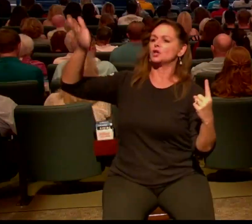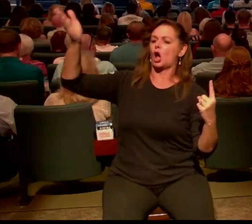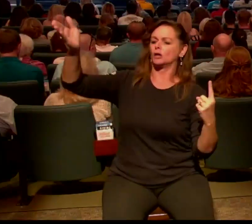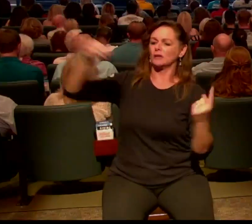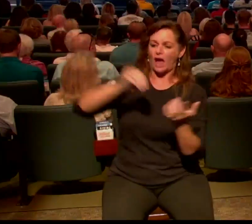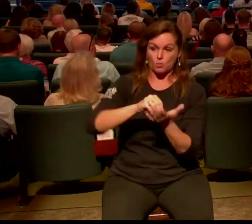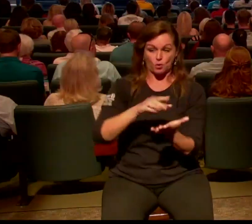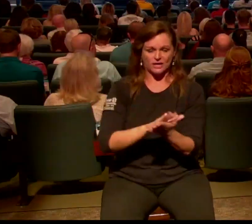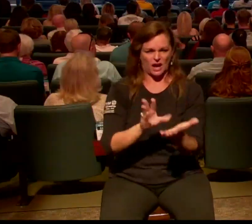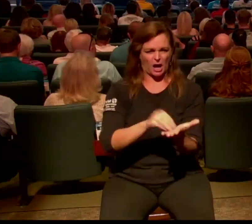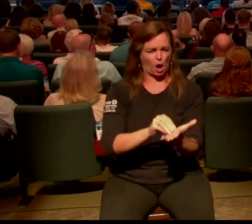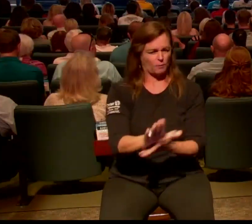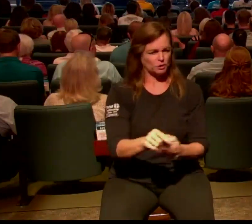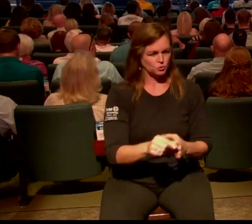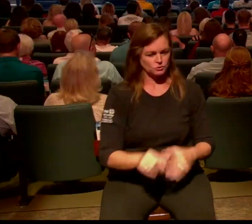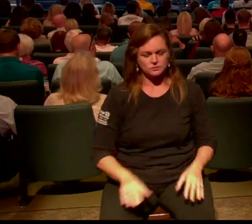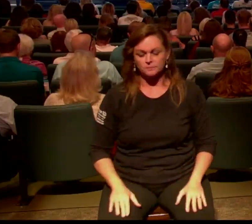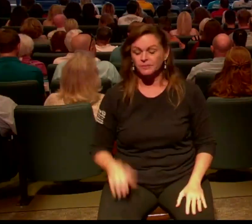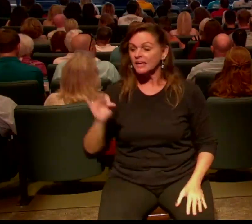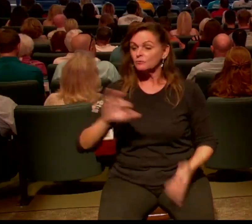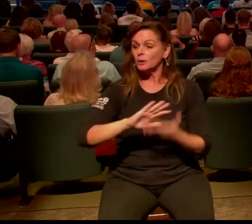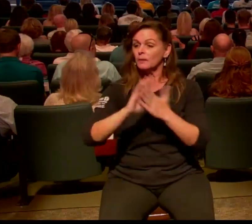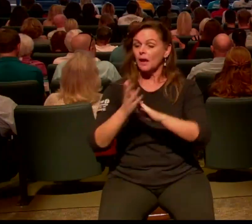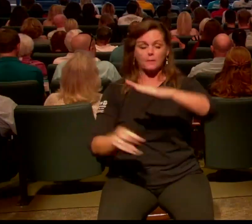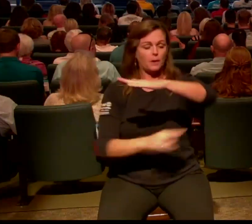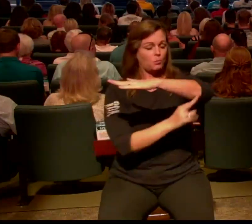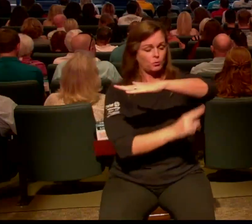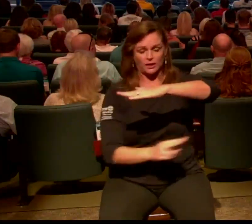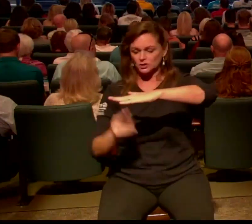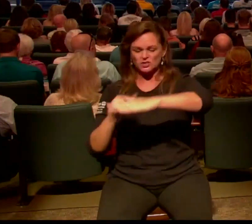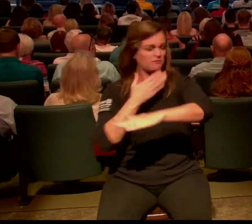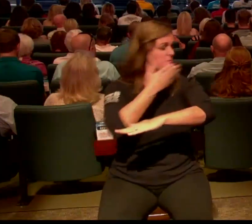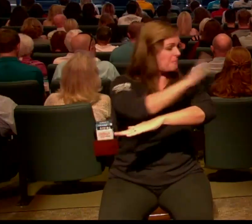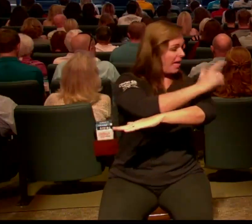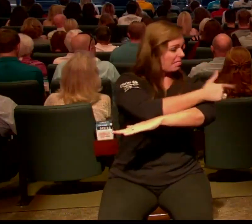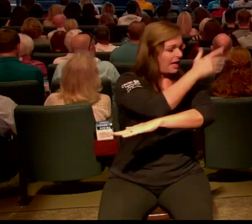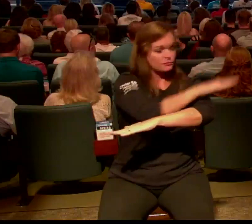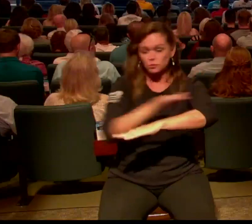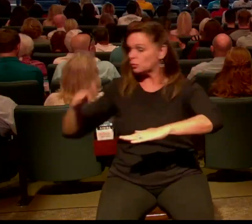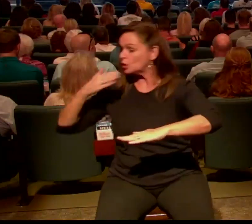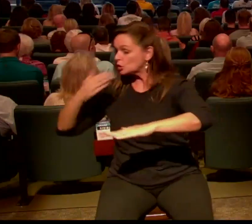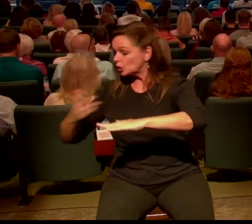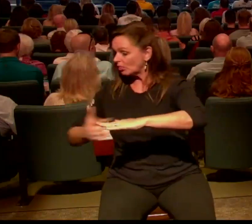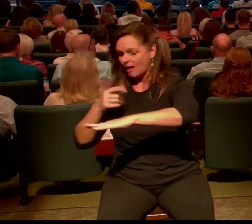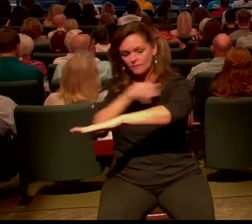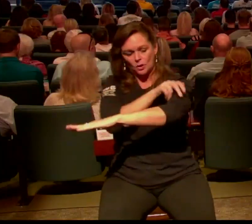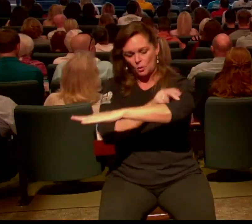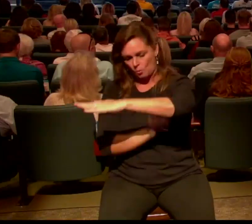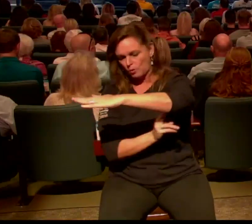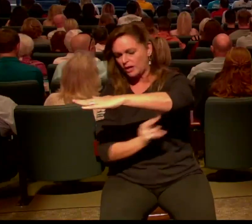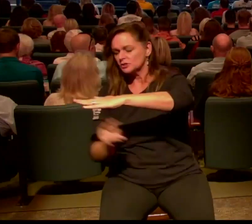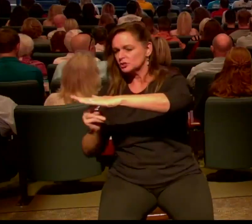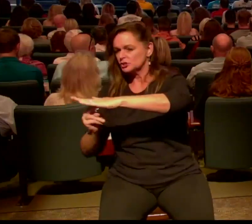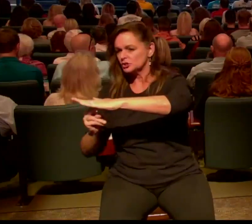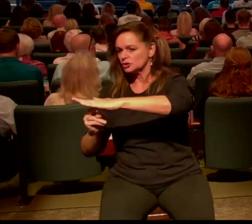to be a bridge for others to cross over into a better life, we will get walked on.